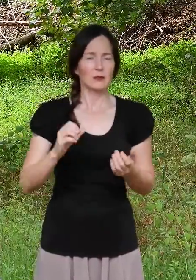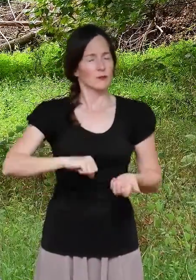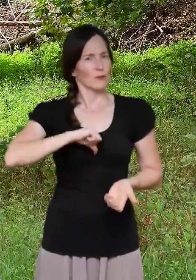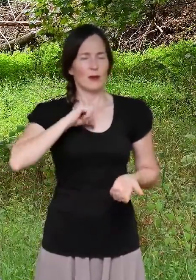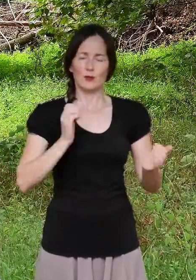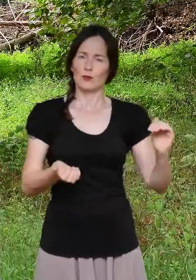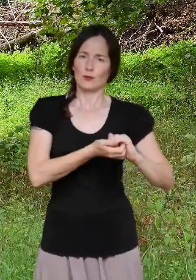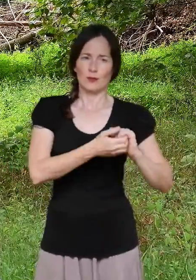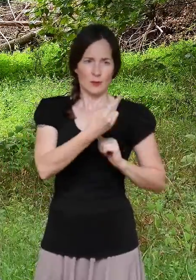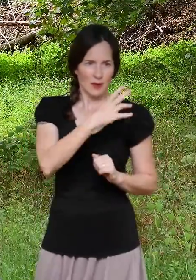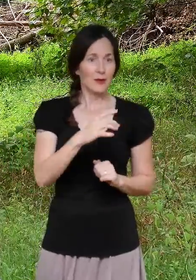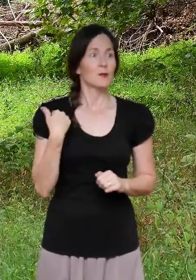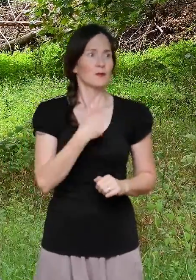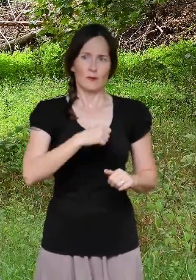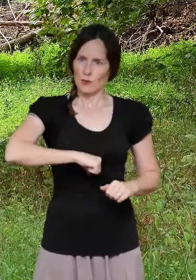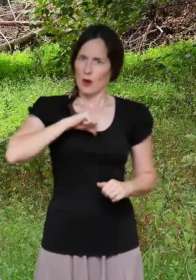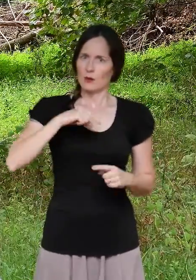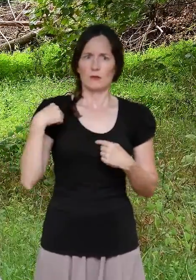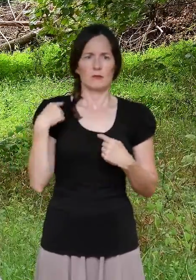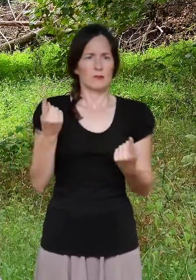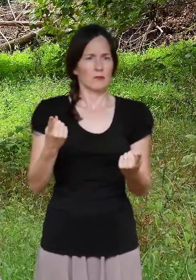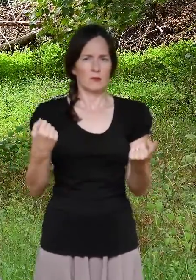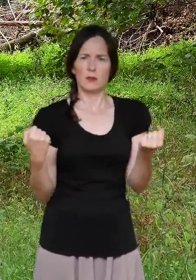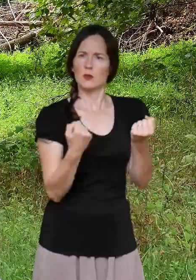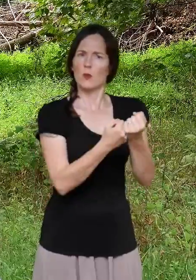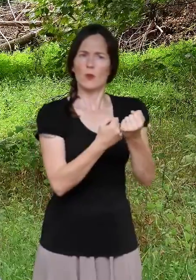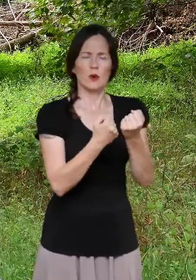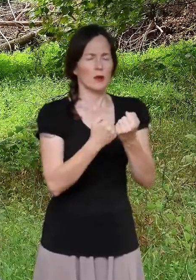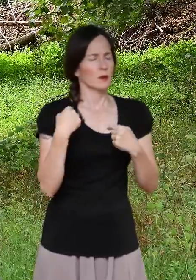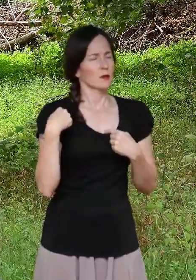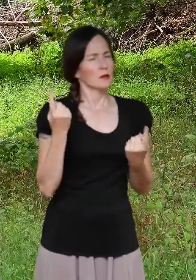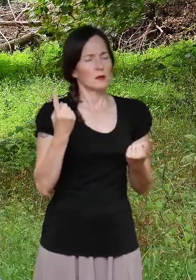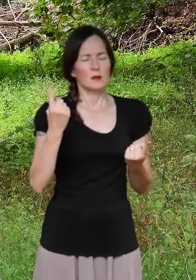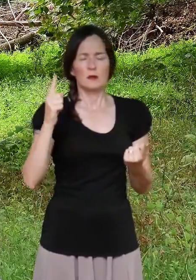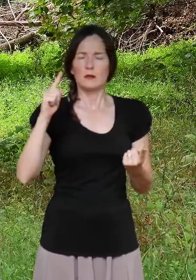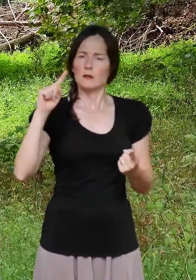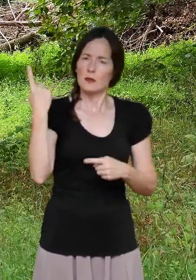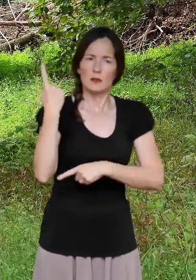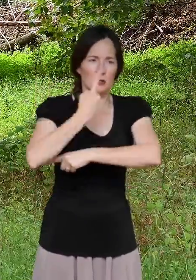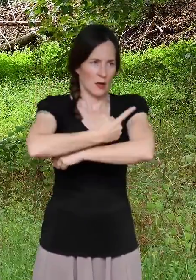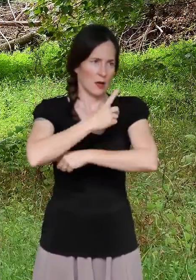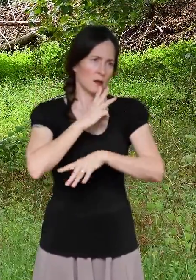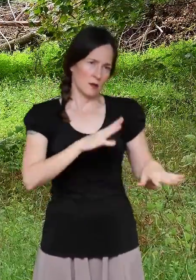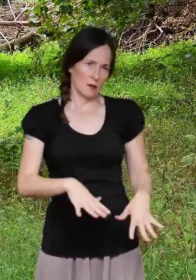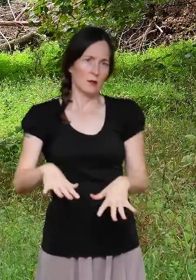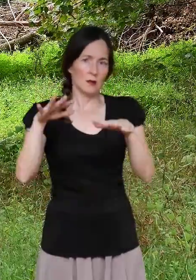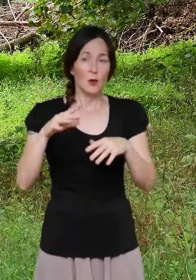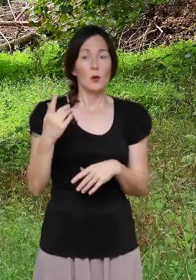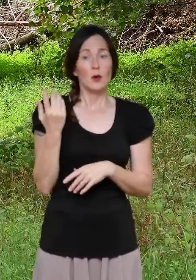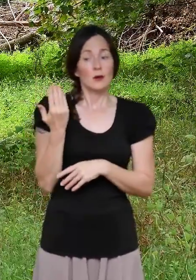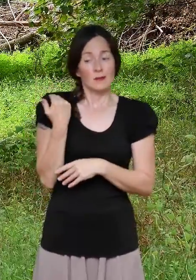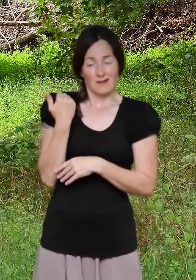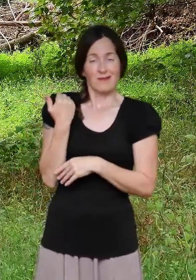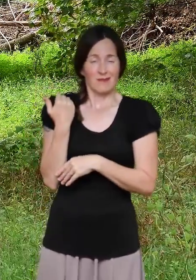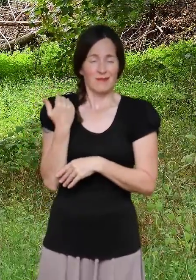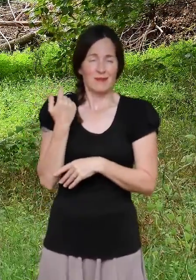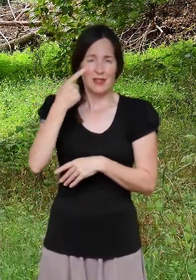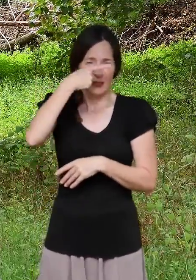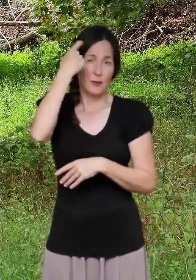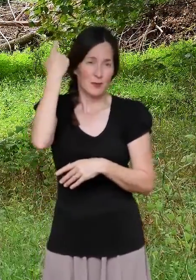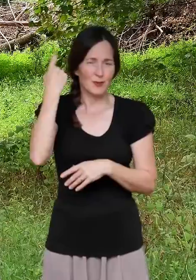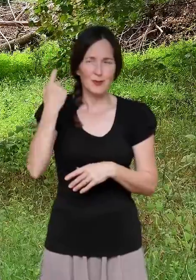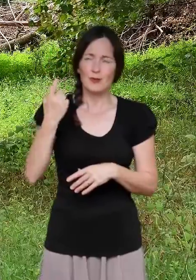strongly supported these efforts literally since day one. Earlier this summer, my partner in government, who's from right